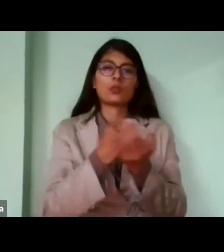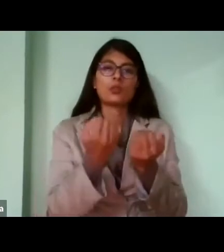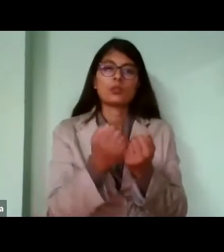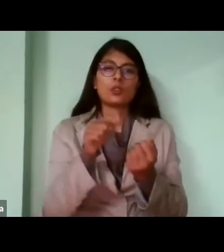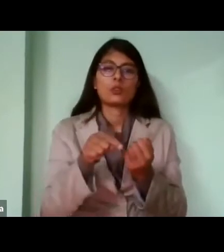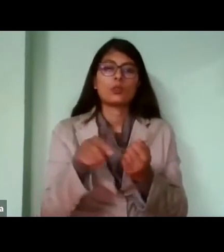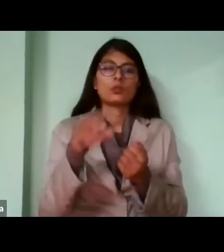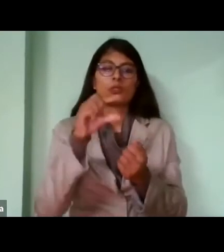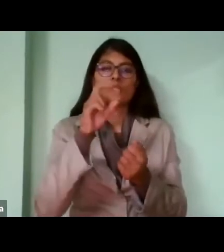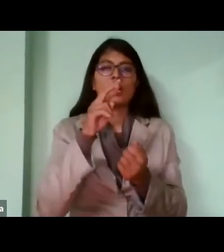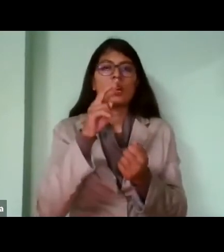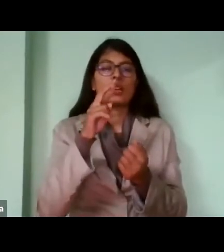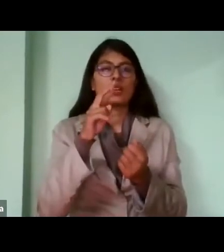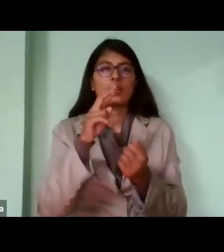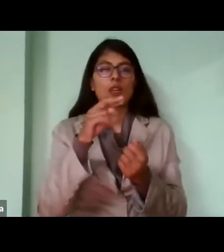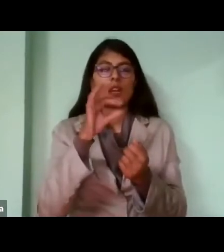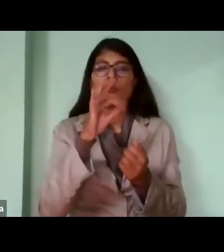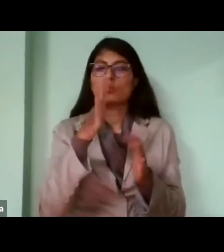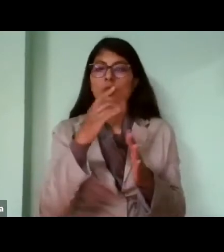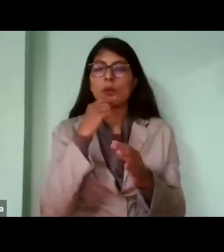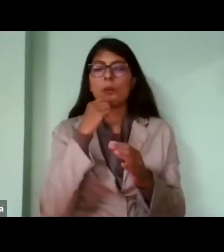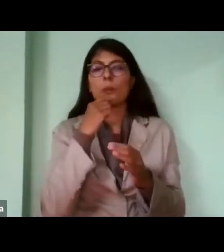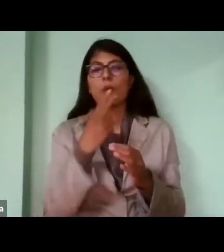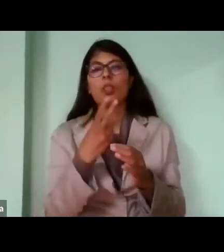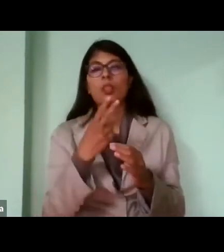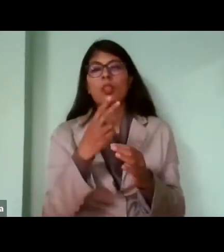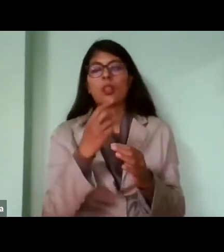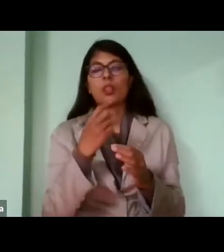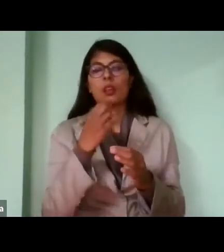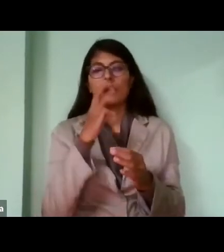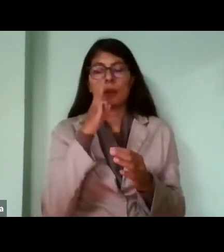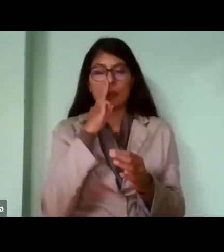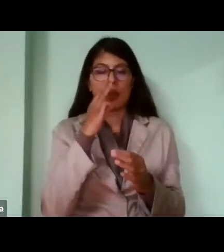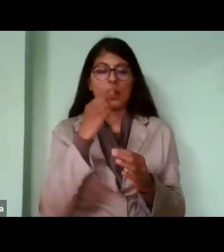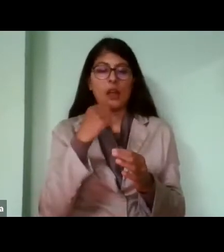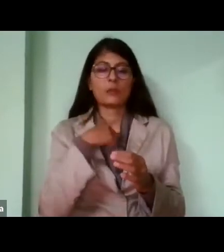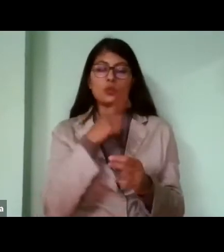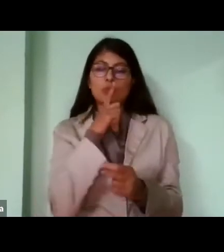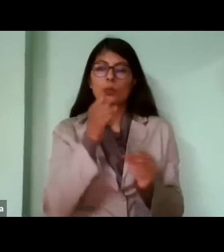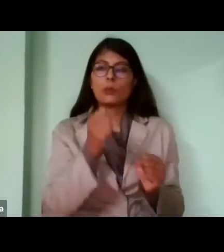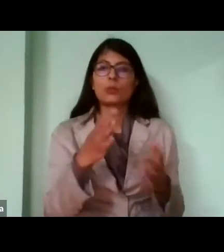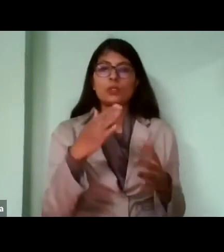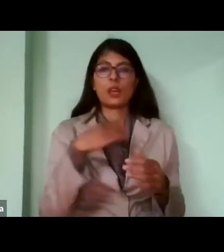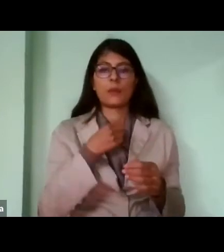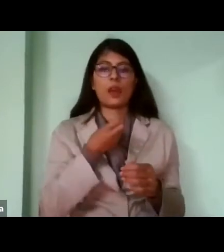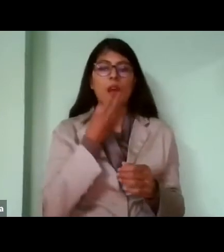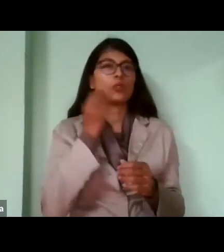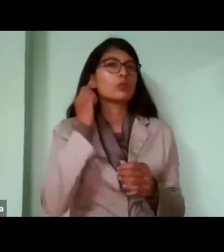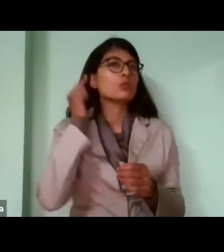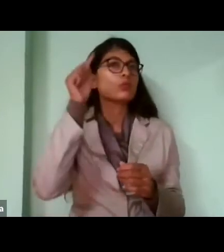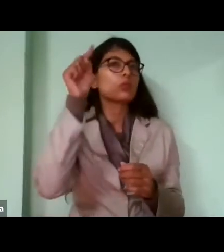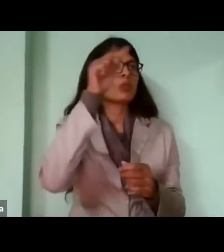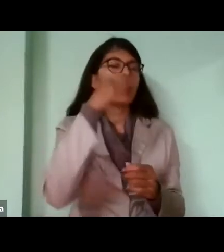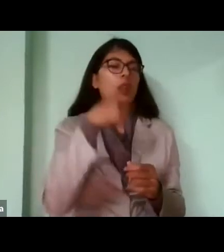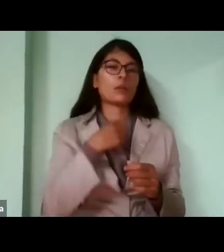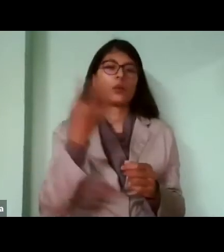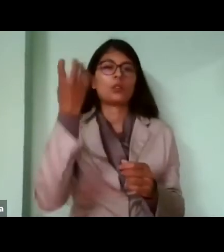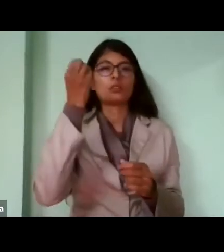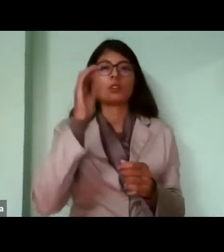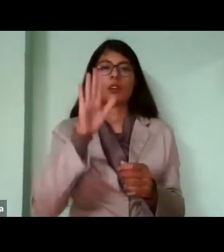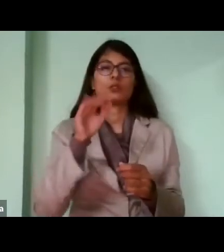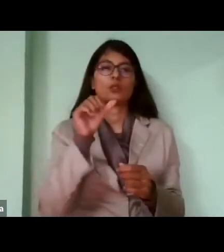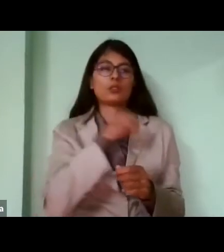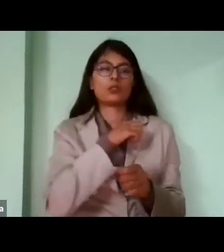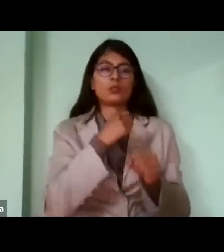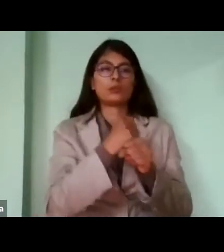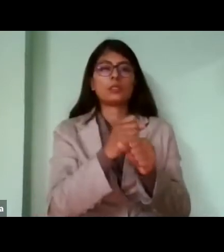general recommendation. And we have a right to be heard. And we will make sure that the voices of sex workers